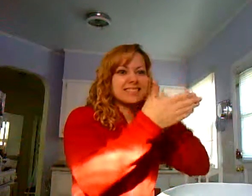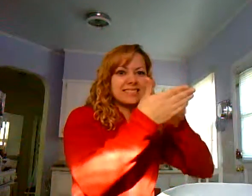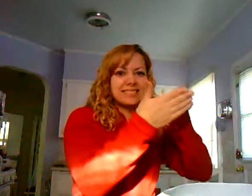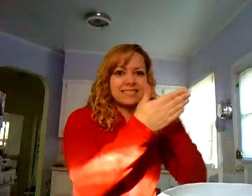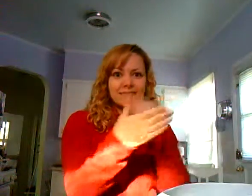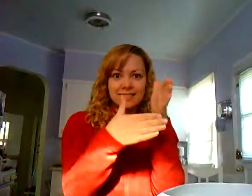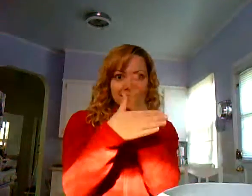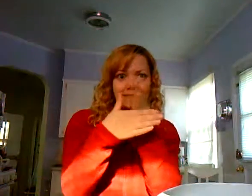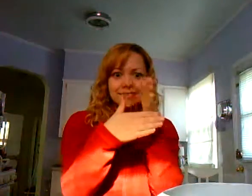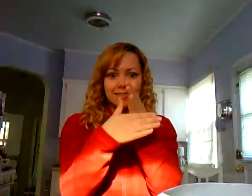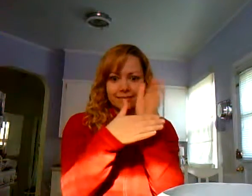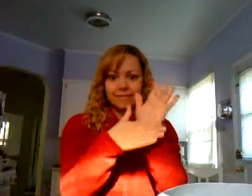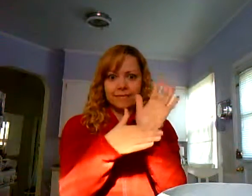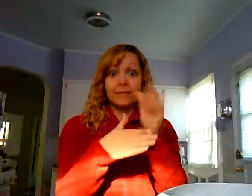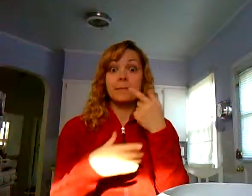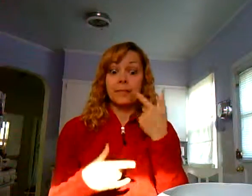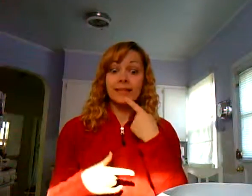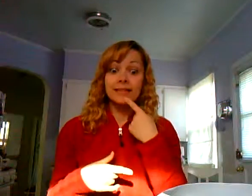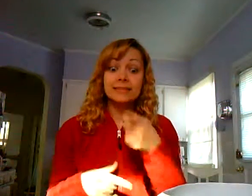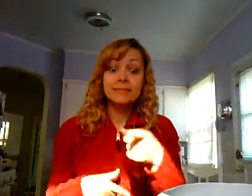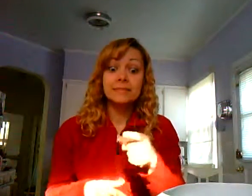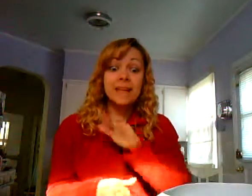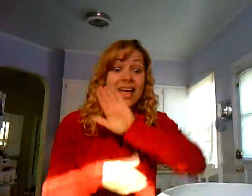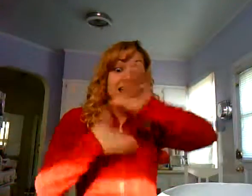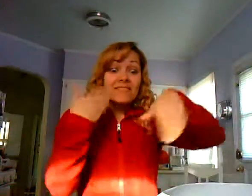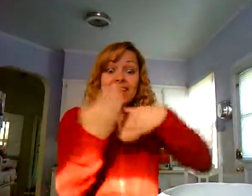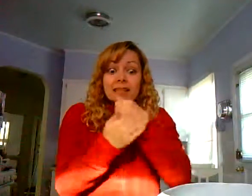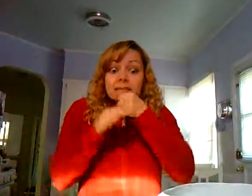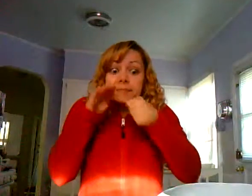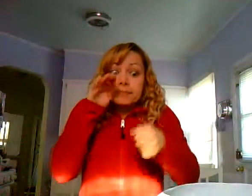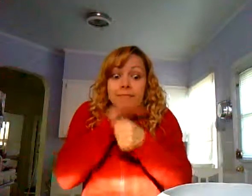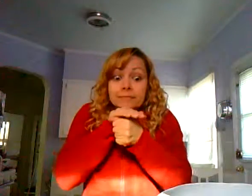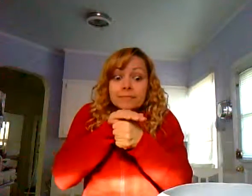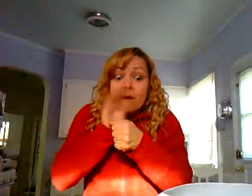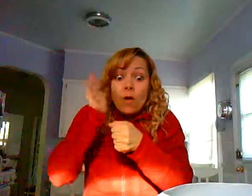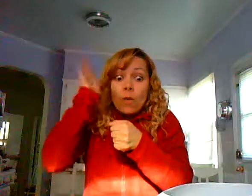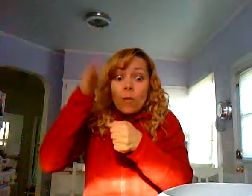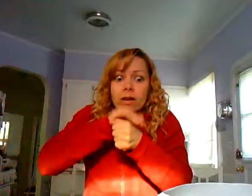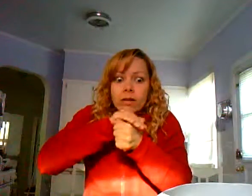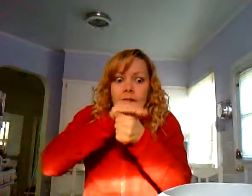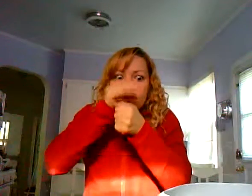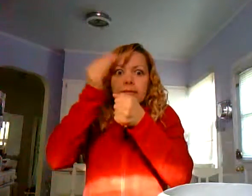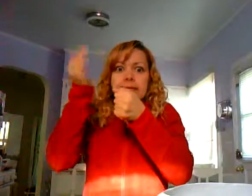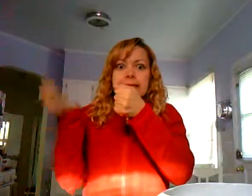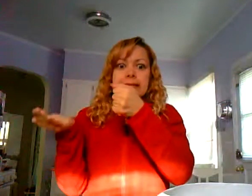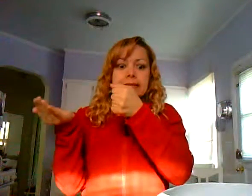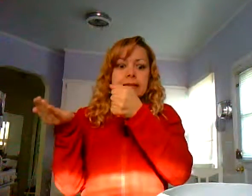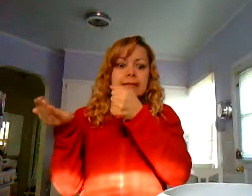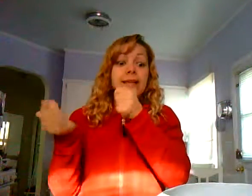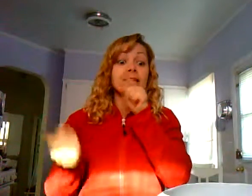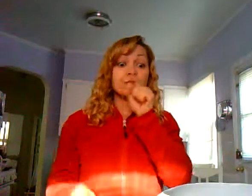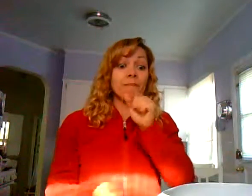and criticism what's the difference? What's Well whatever is hidden